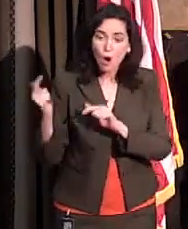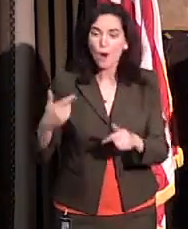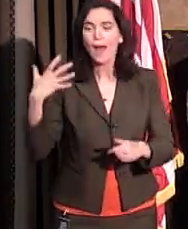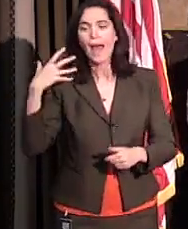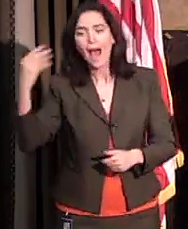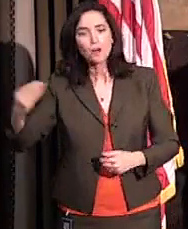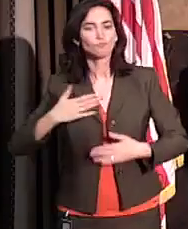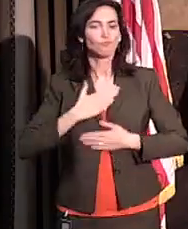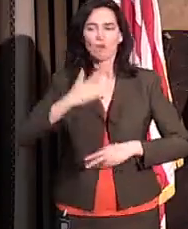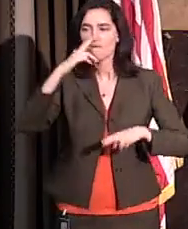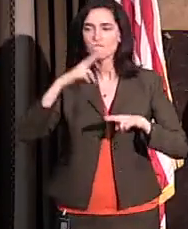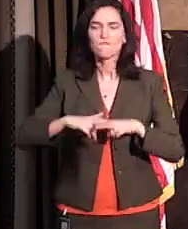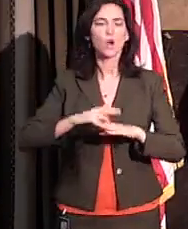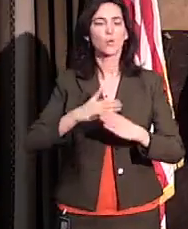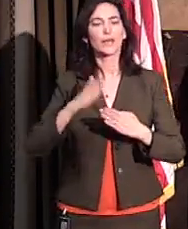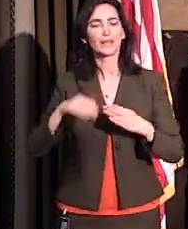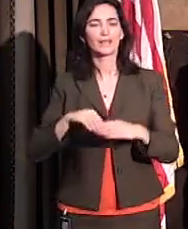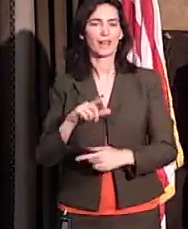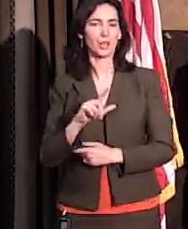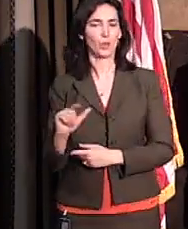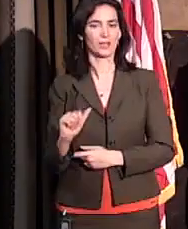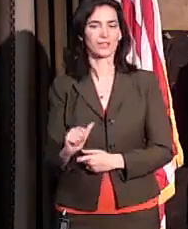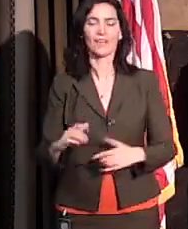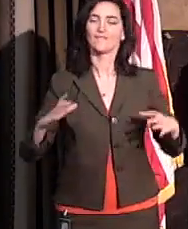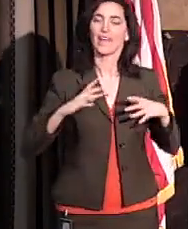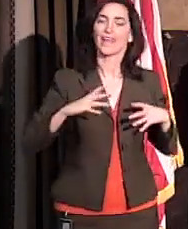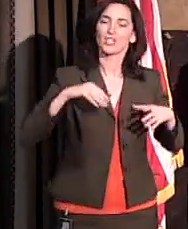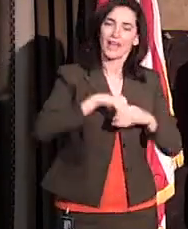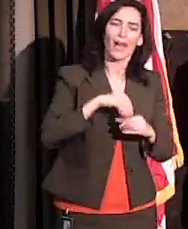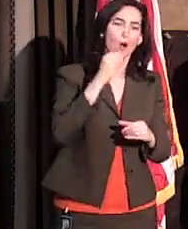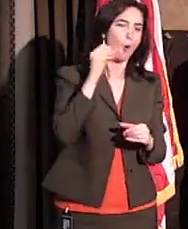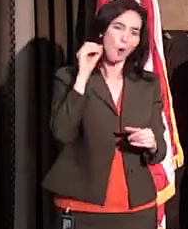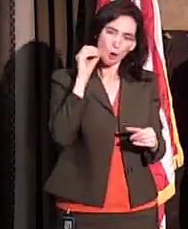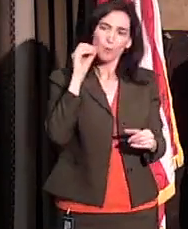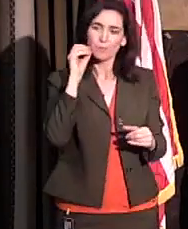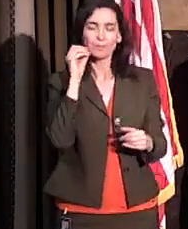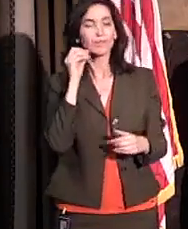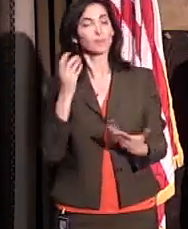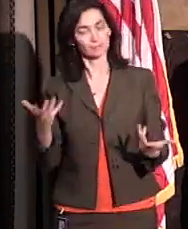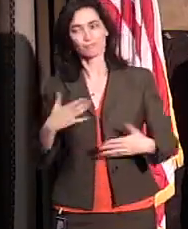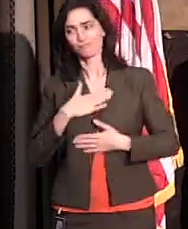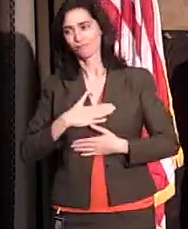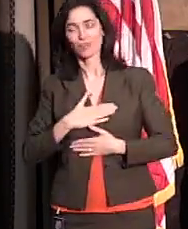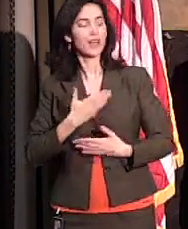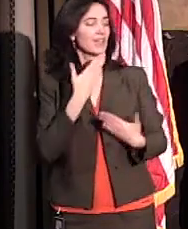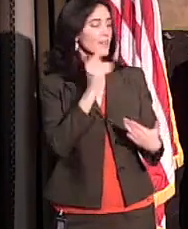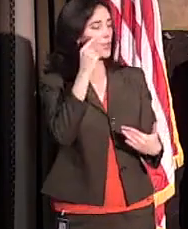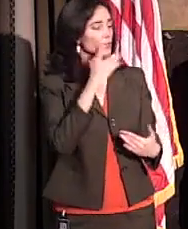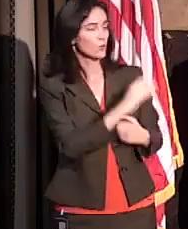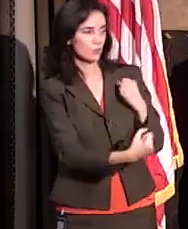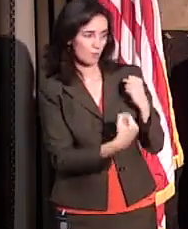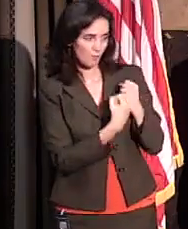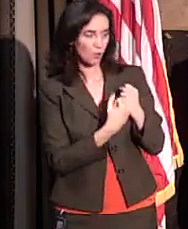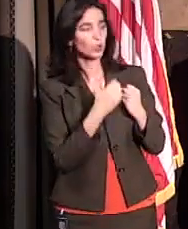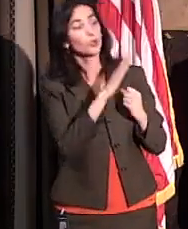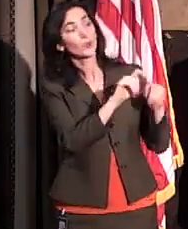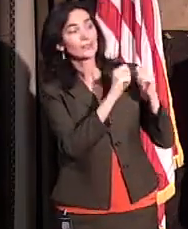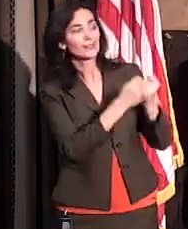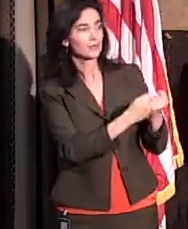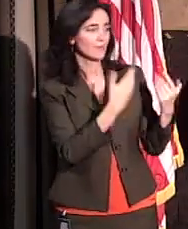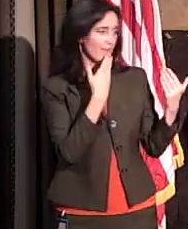great weekend here in Louisiana. Take a staycation. After all, it's yours. Governor, thank you again for your support and your team